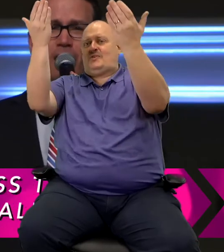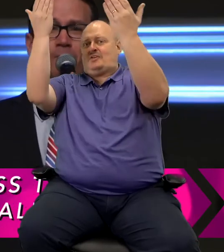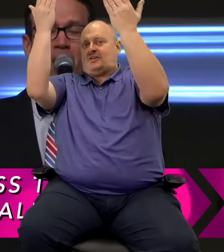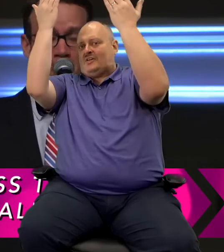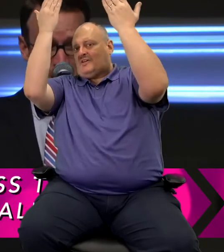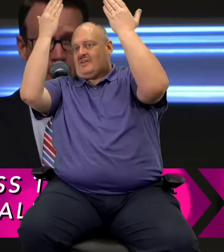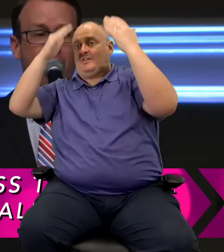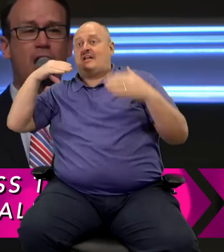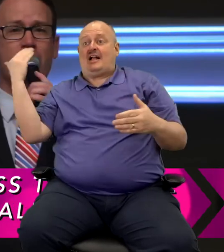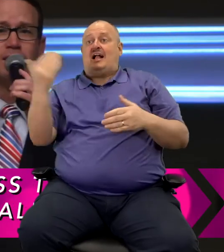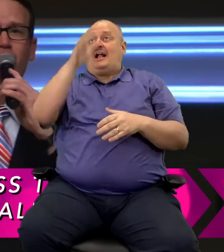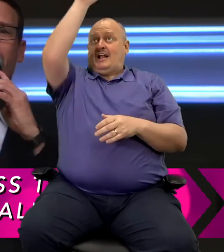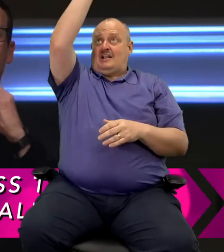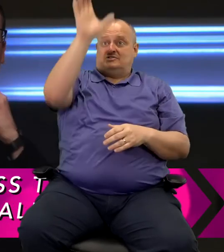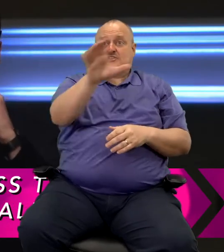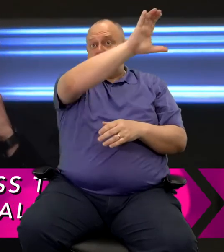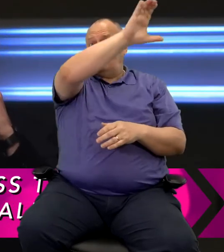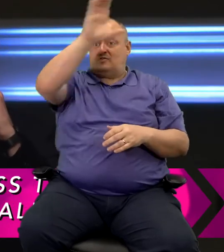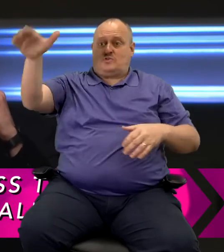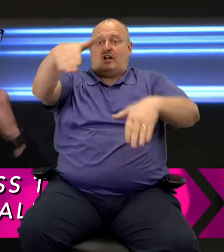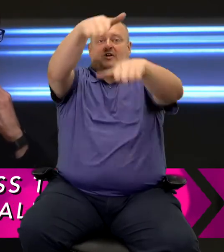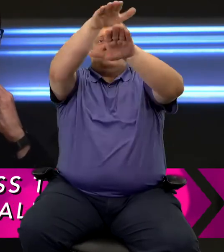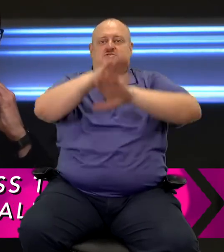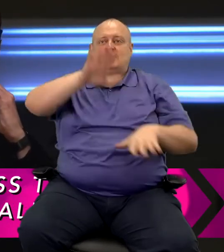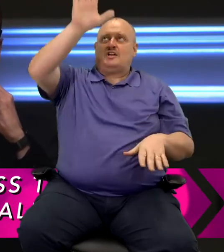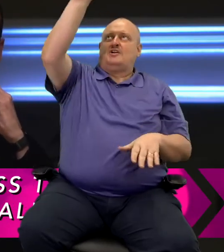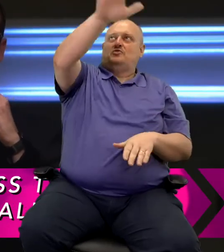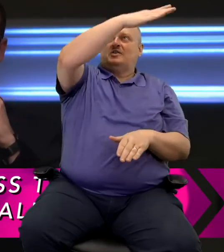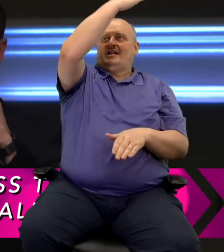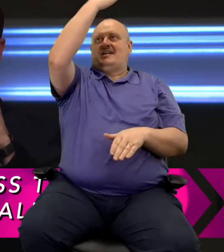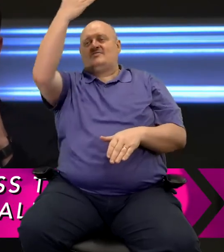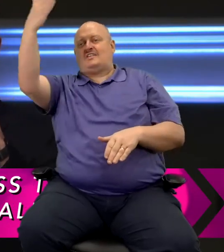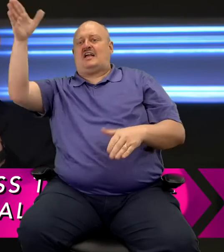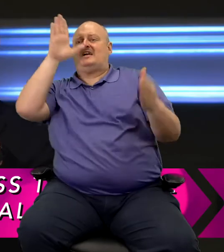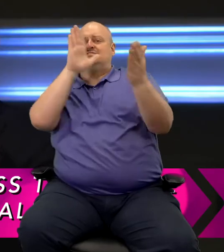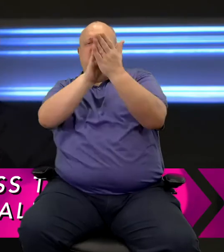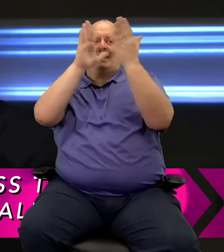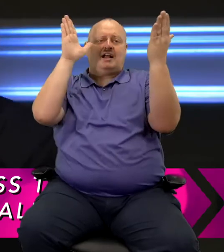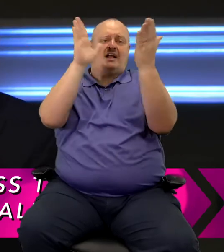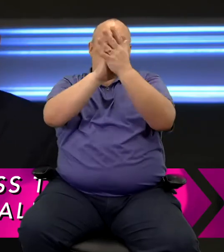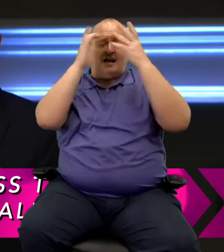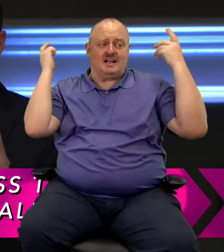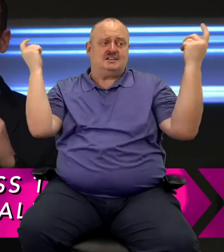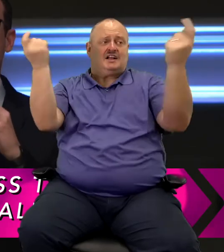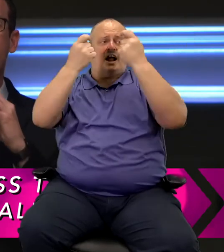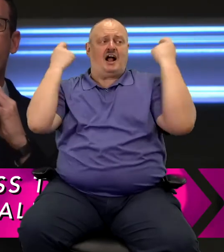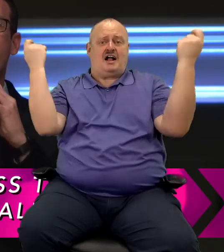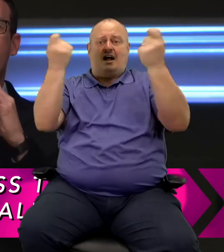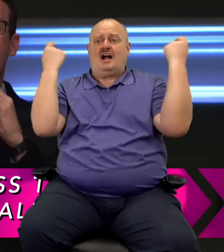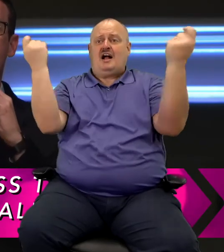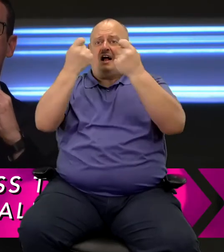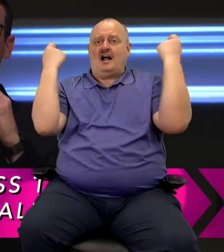alleluia. Ours across the grave, the skies,